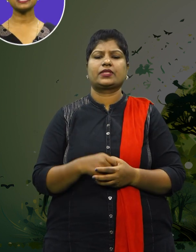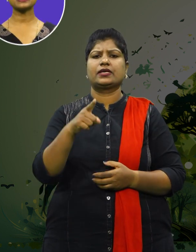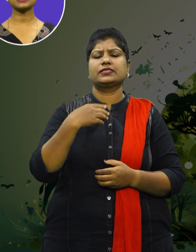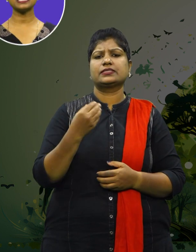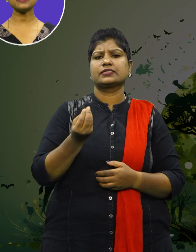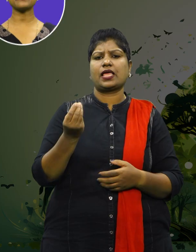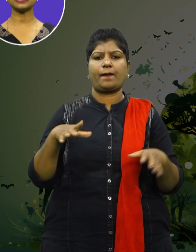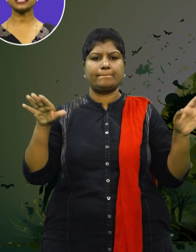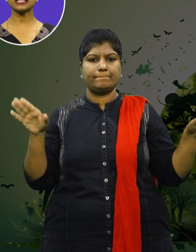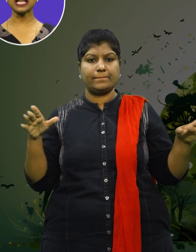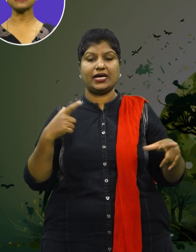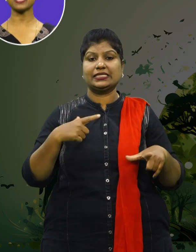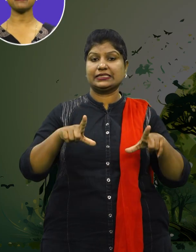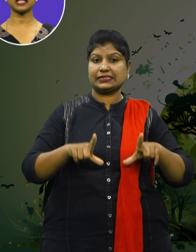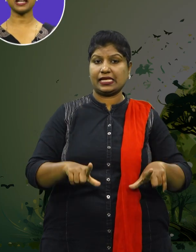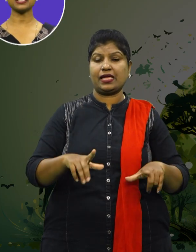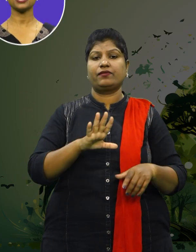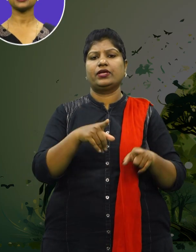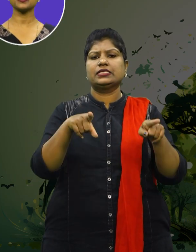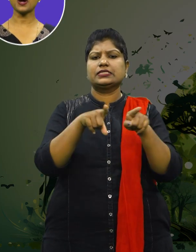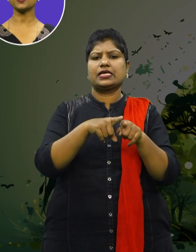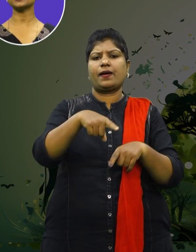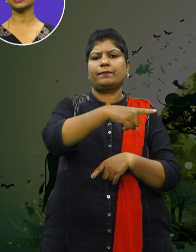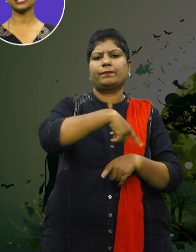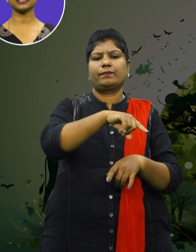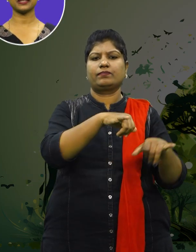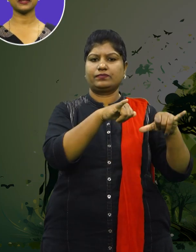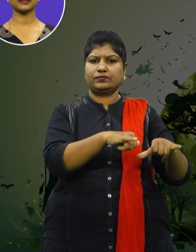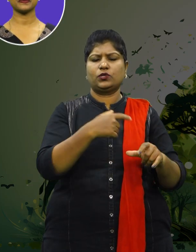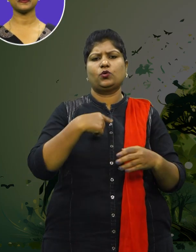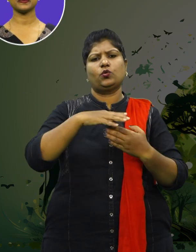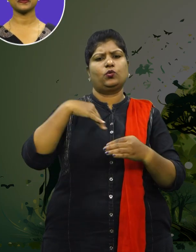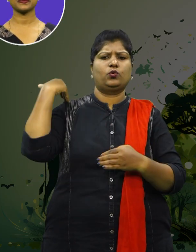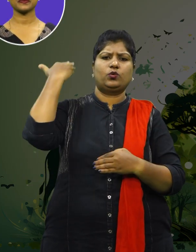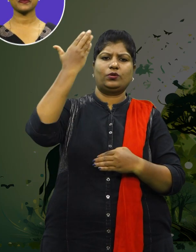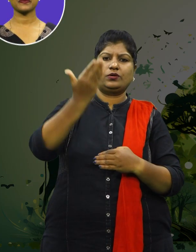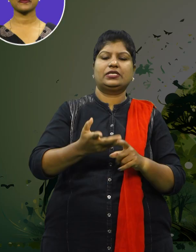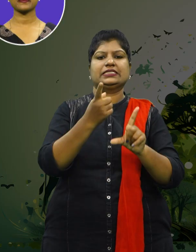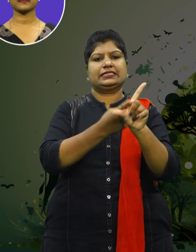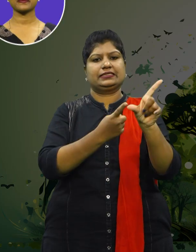Some birds live in the same habitat throughout the year.